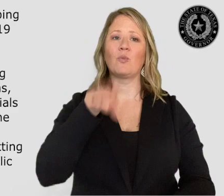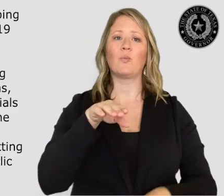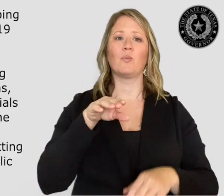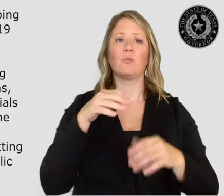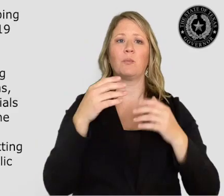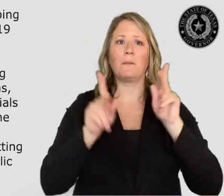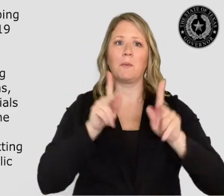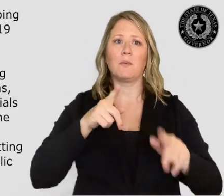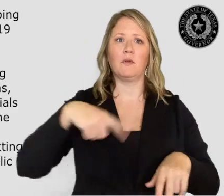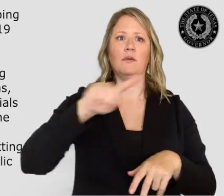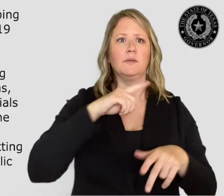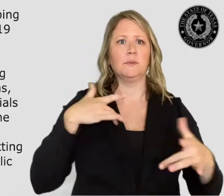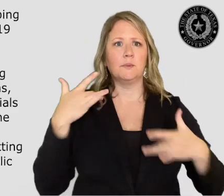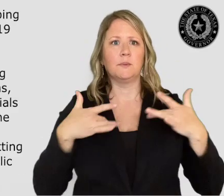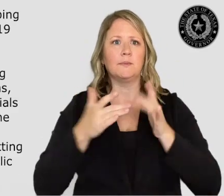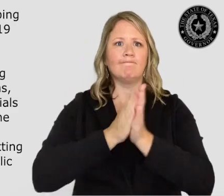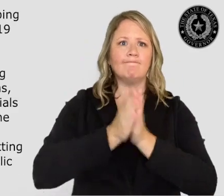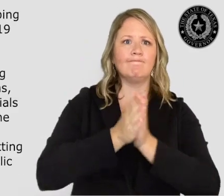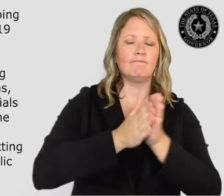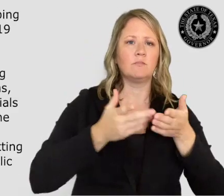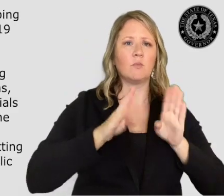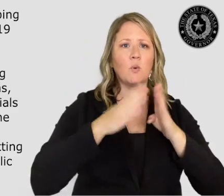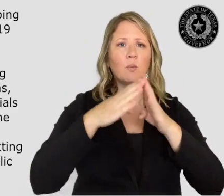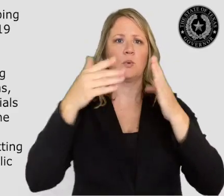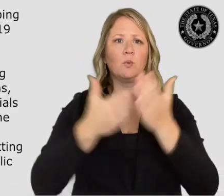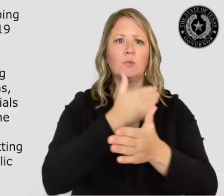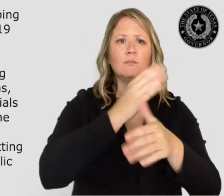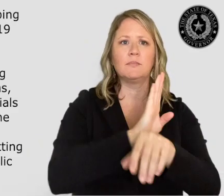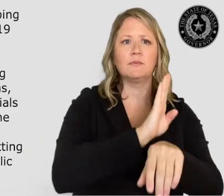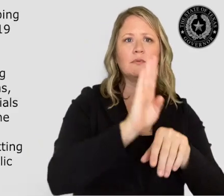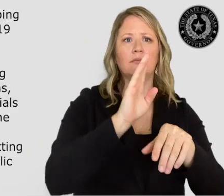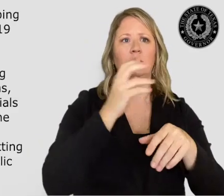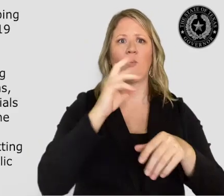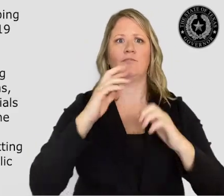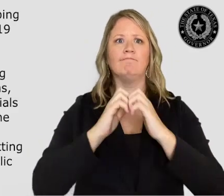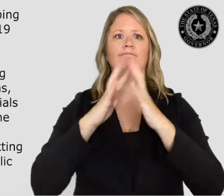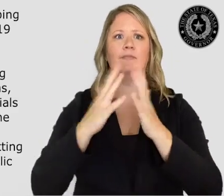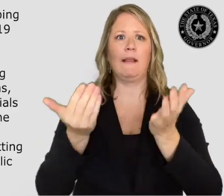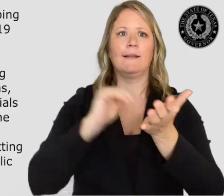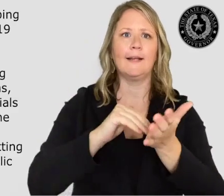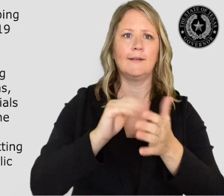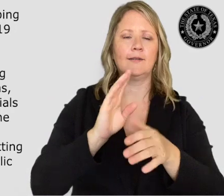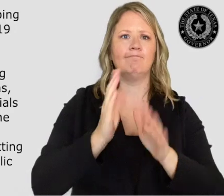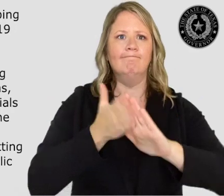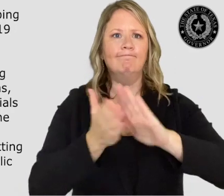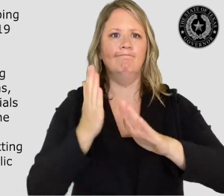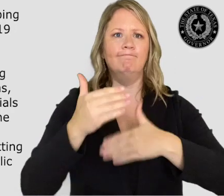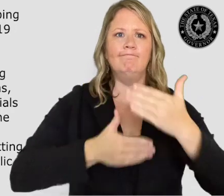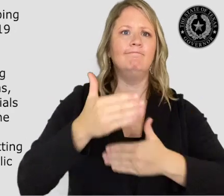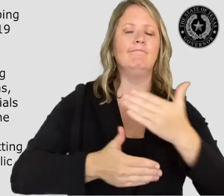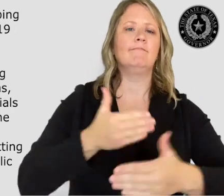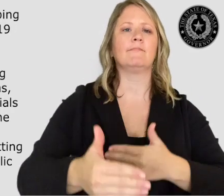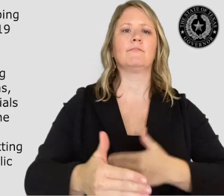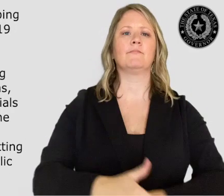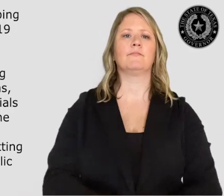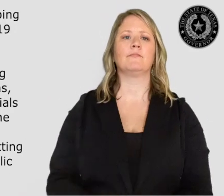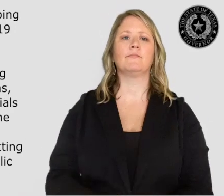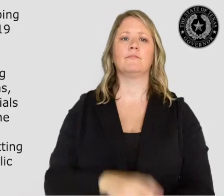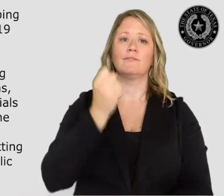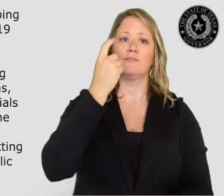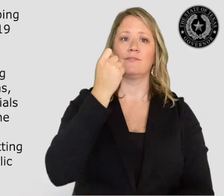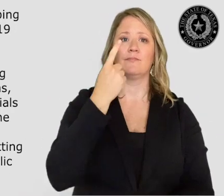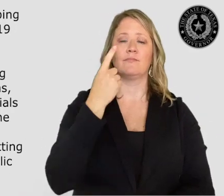whereas, in coping with the COVID-19 disaster, and especially as services are being reopened in Texas,